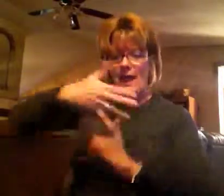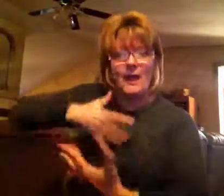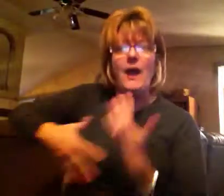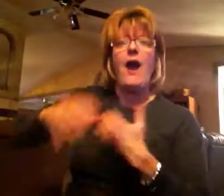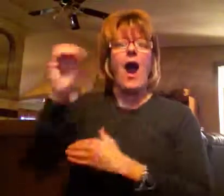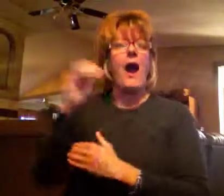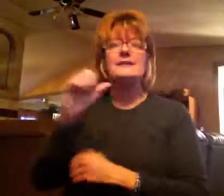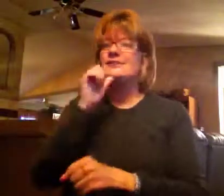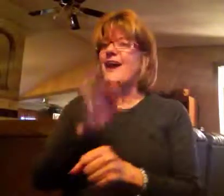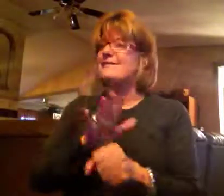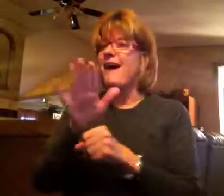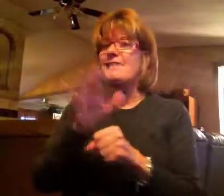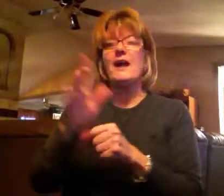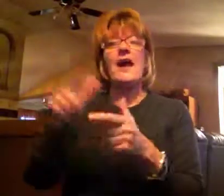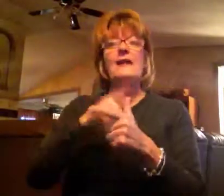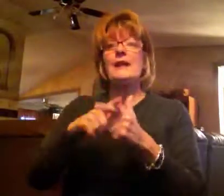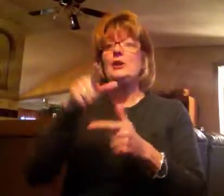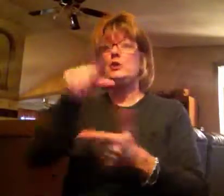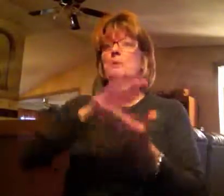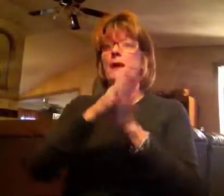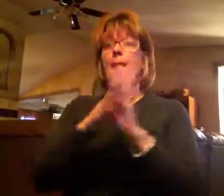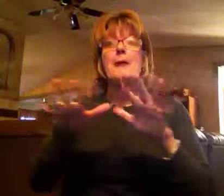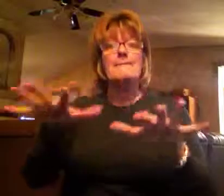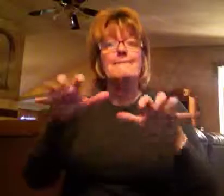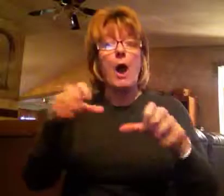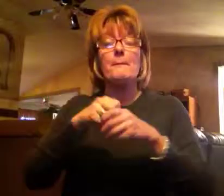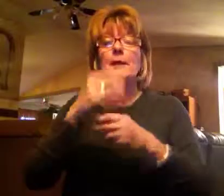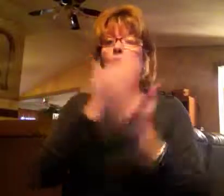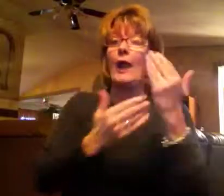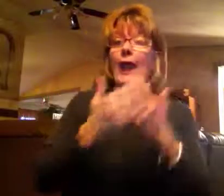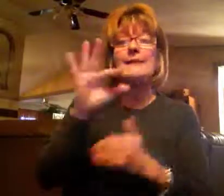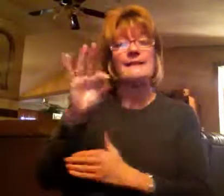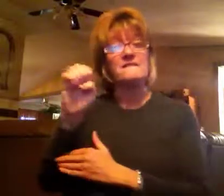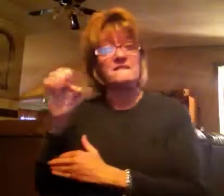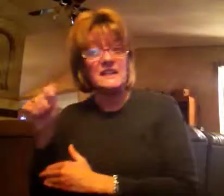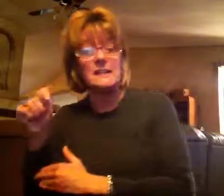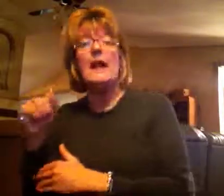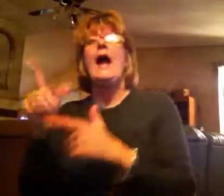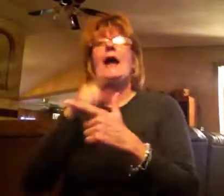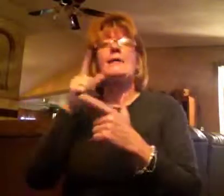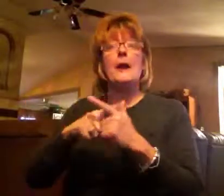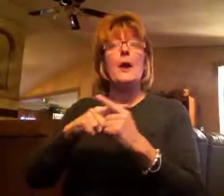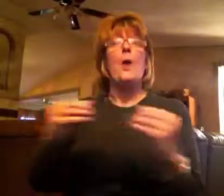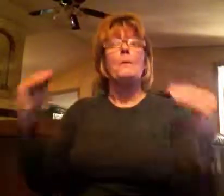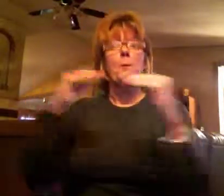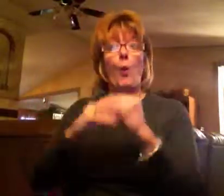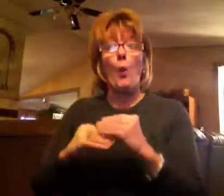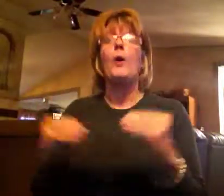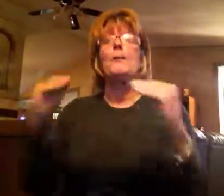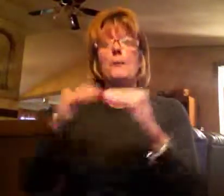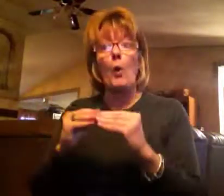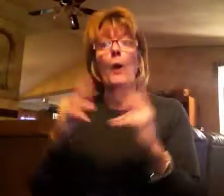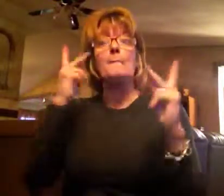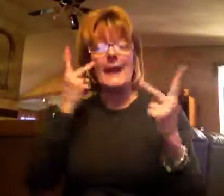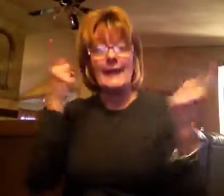this leads to the numbness in the extremities. And all this time, further panic has been setting in, and your heartbeats have become stronger